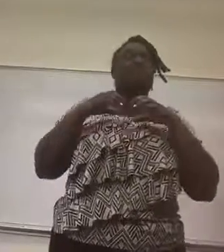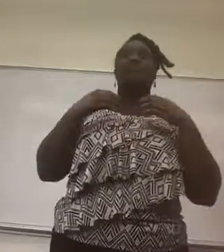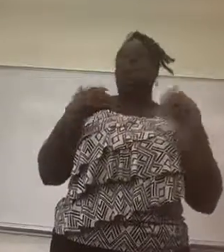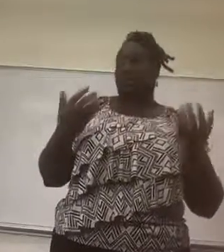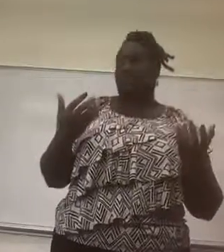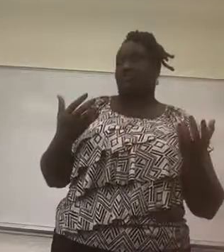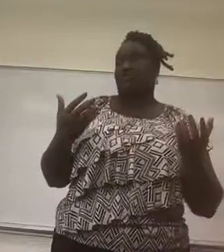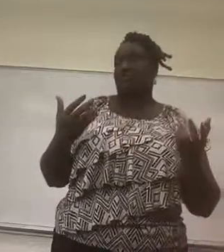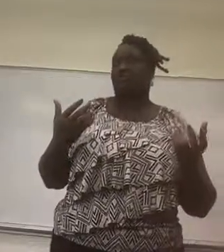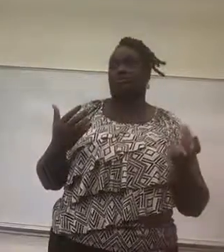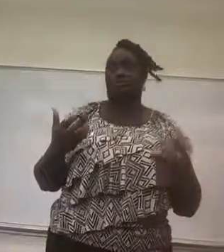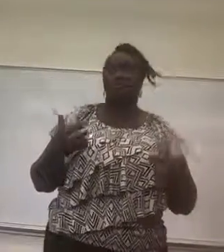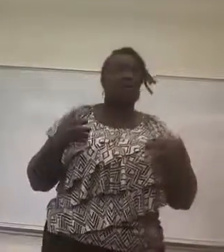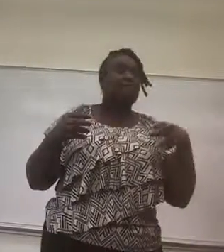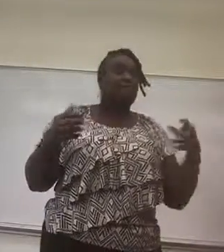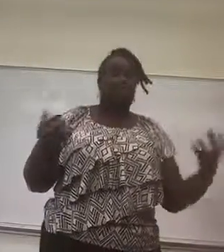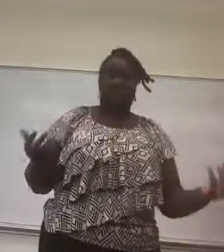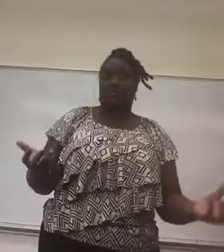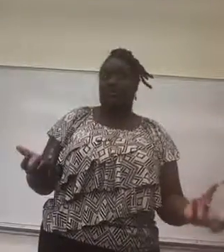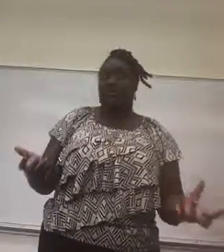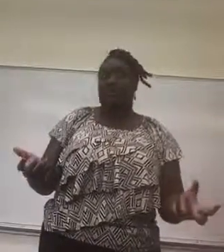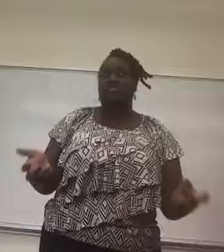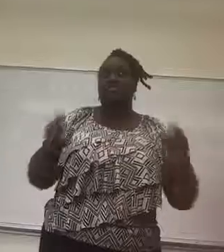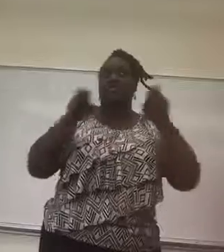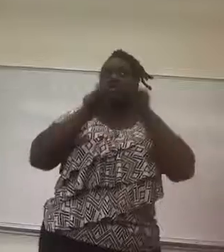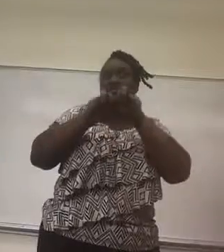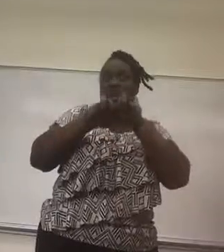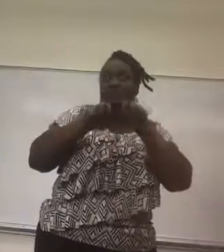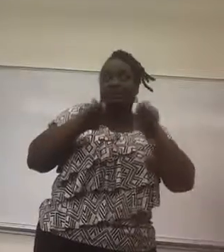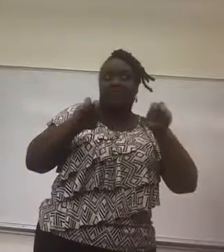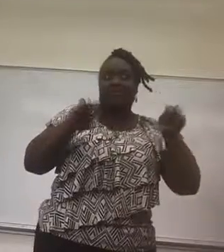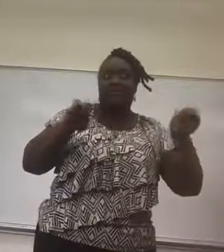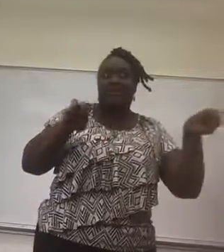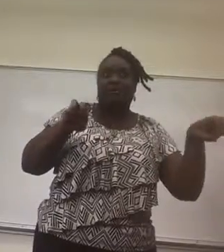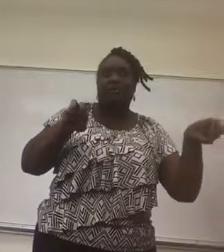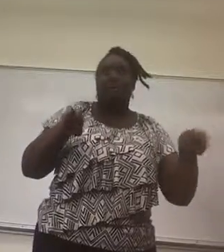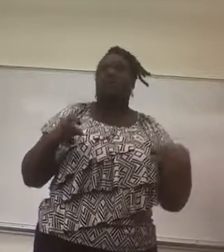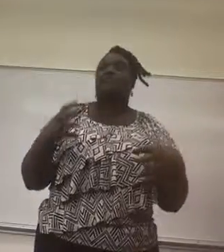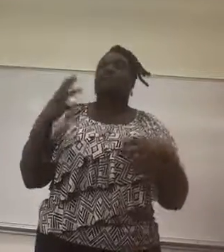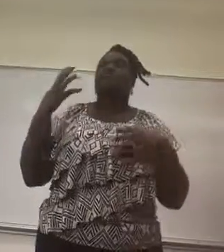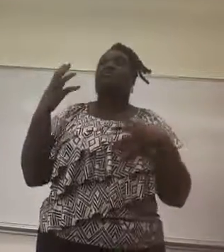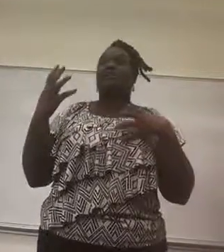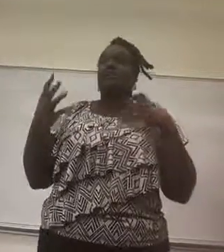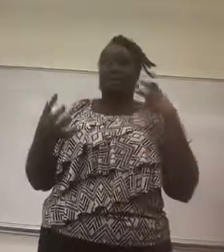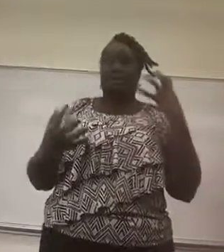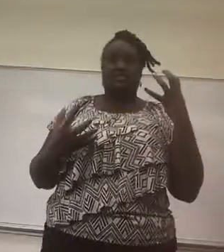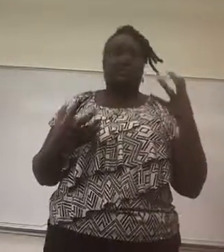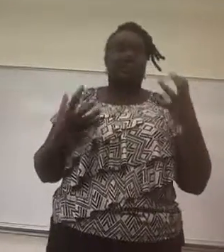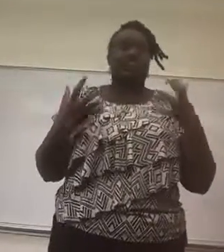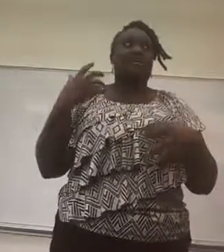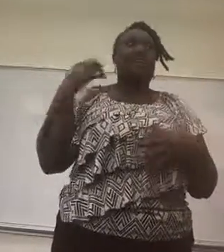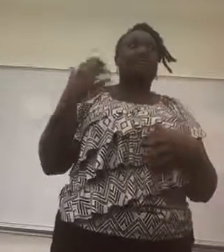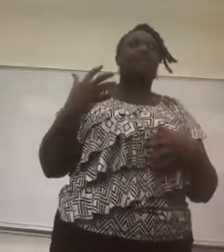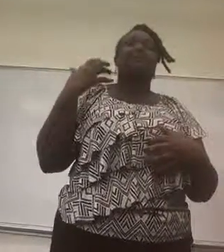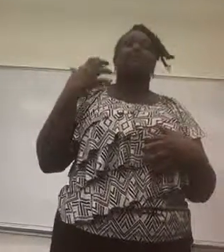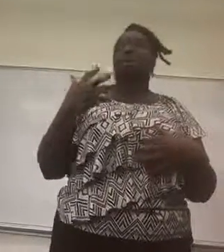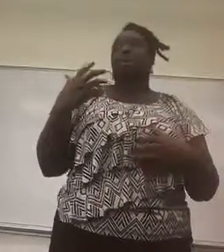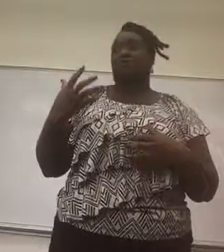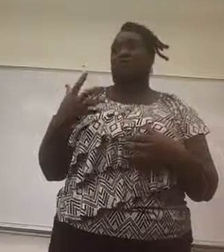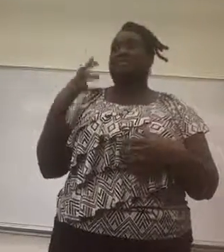other classifiers you could use. Maybe there was a bench involved. There you go. All right, so think about classifiers, thinking about, most importantly,